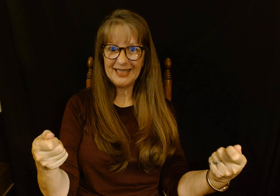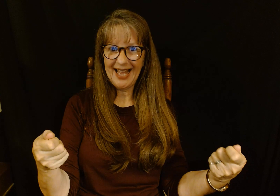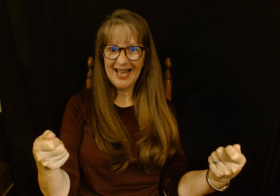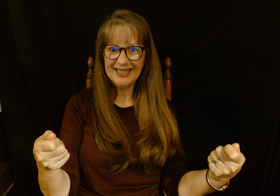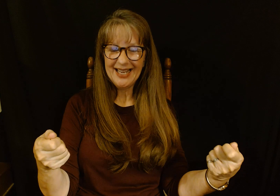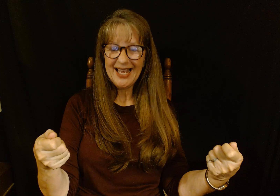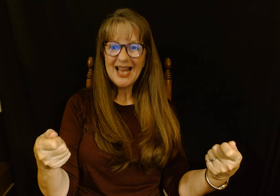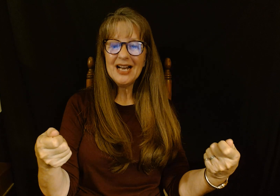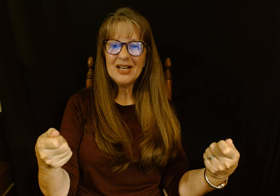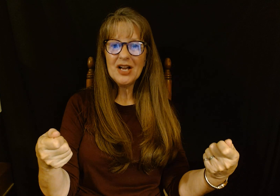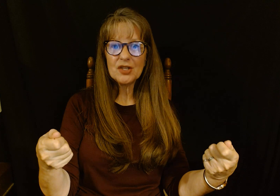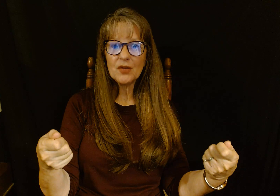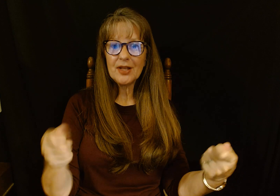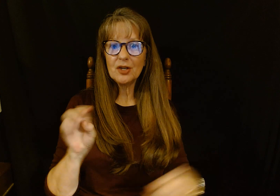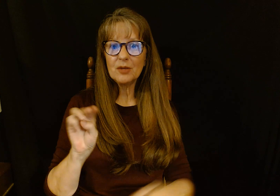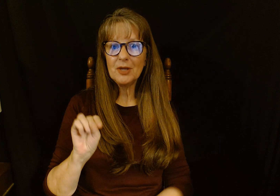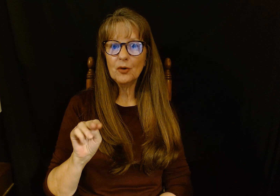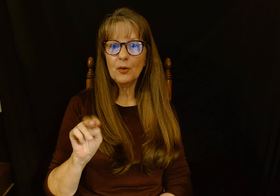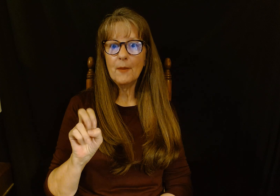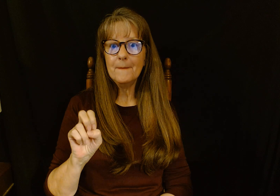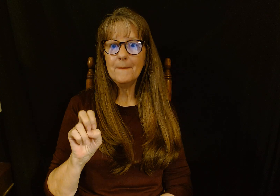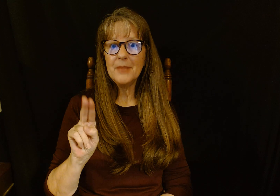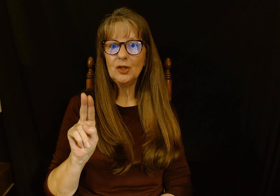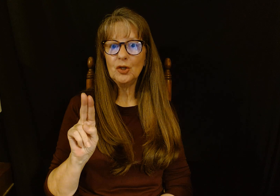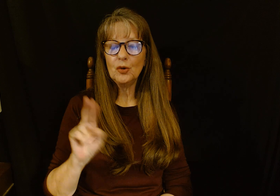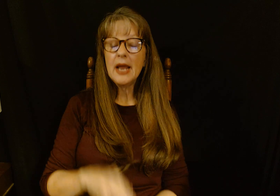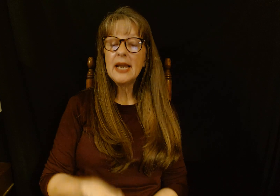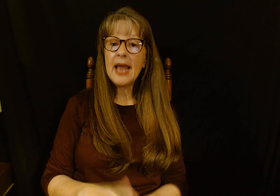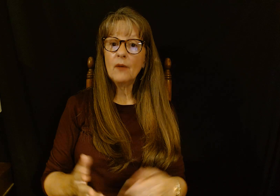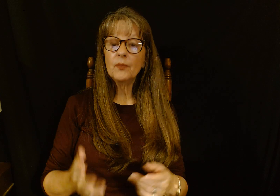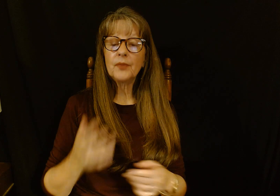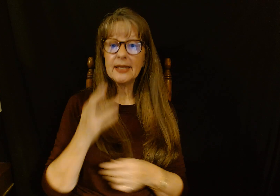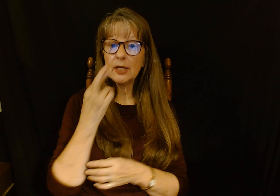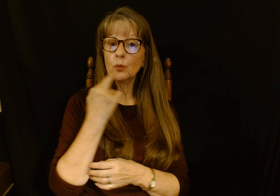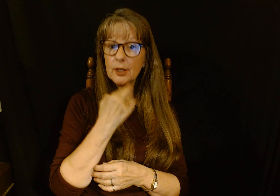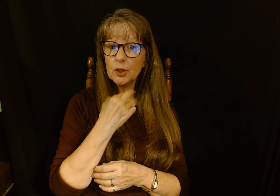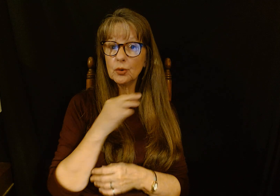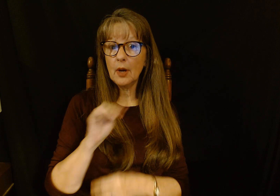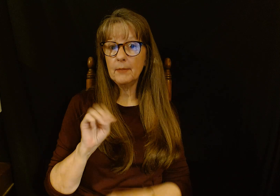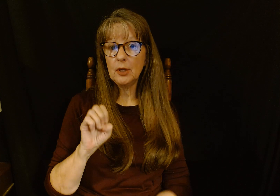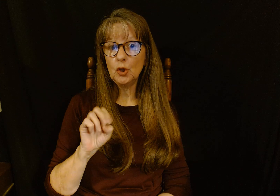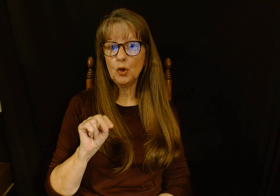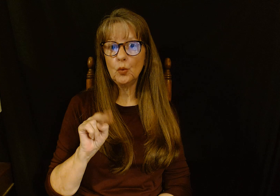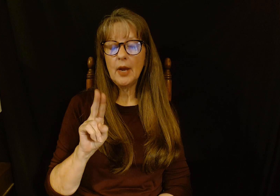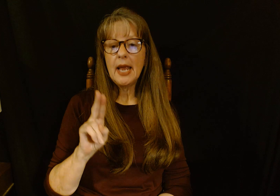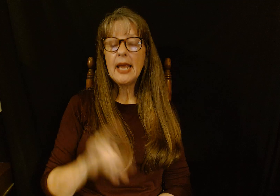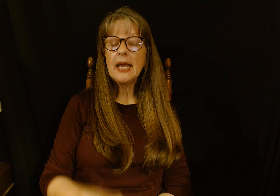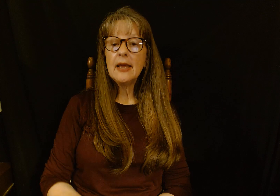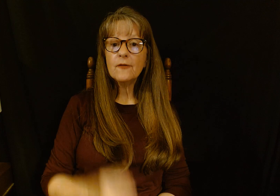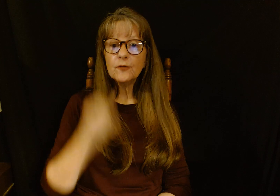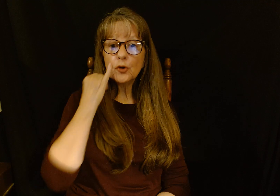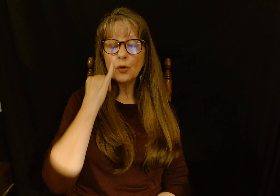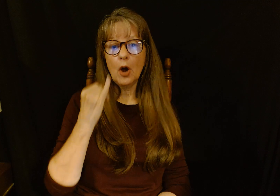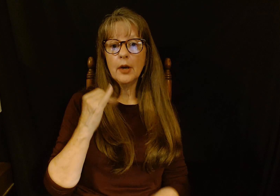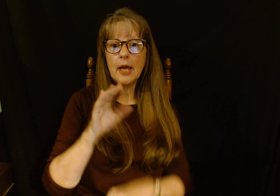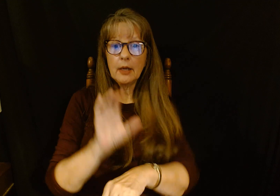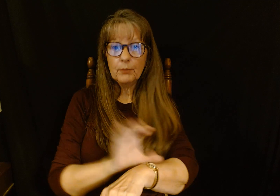that. And so that's going to be your menu. Now, that's at a restaurant menu. If you're on a